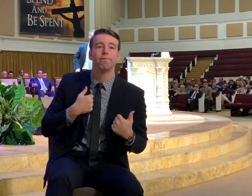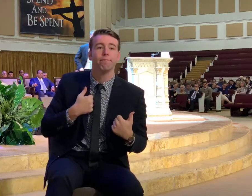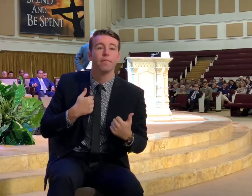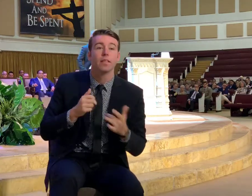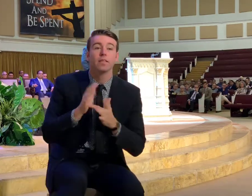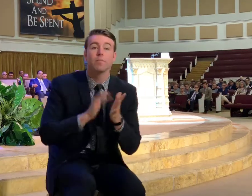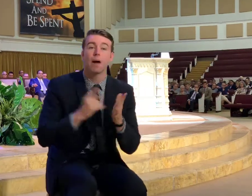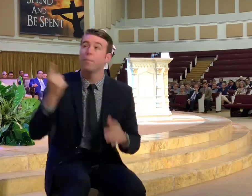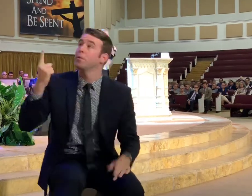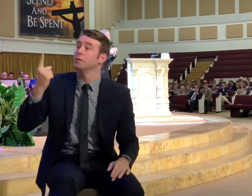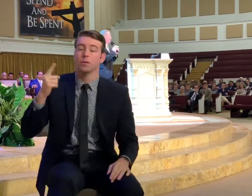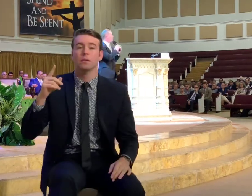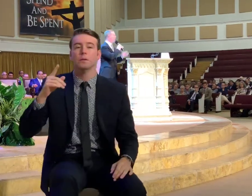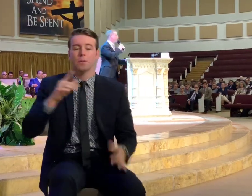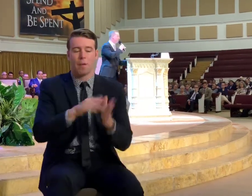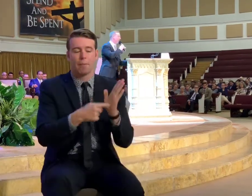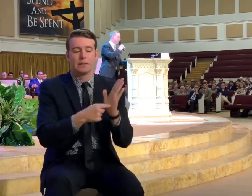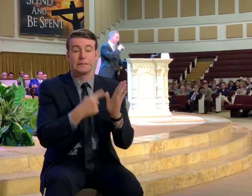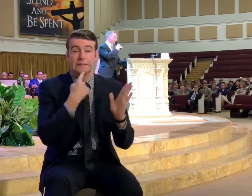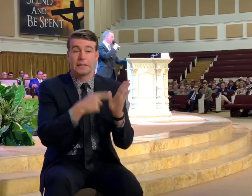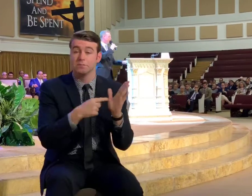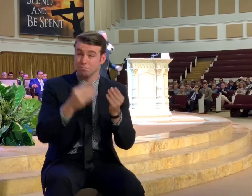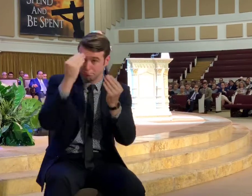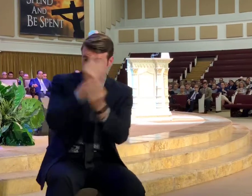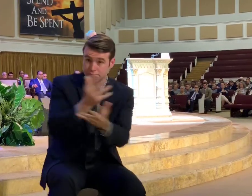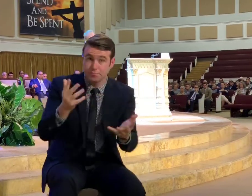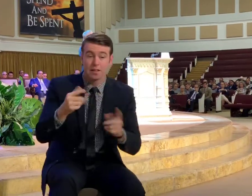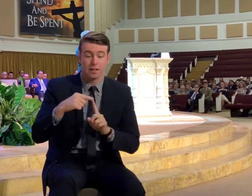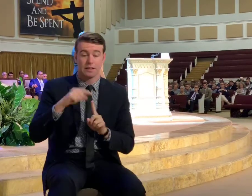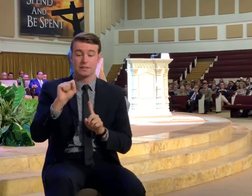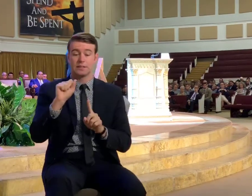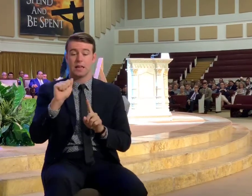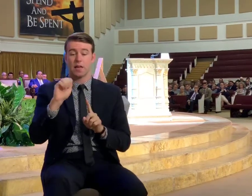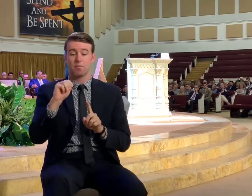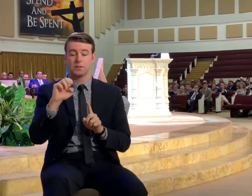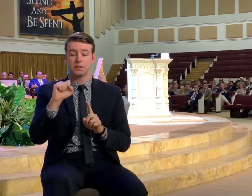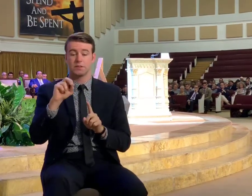Bible lets us know that he performed many feats through the